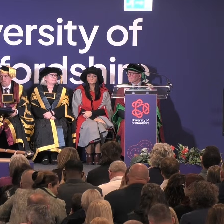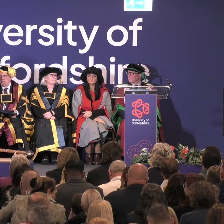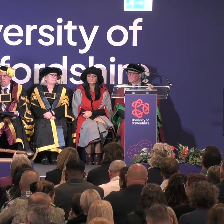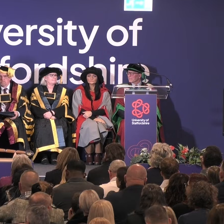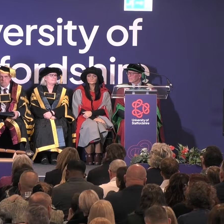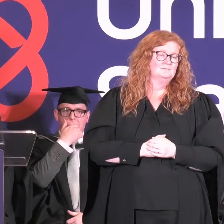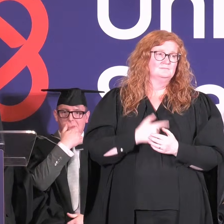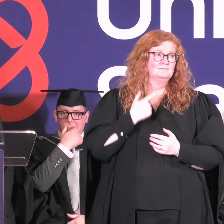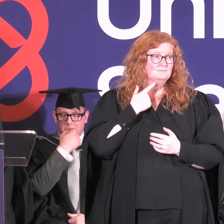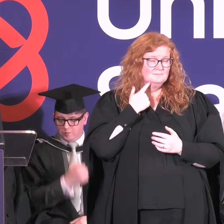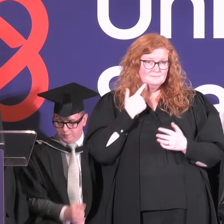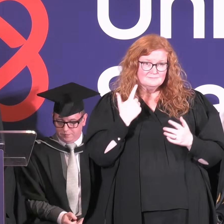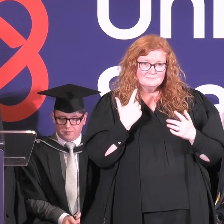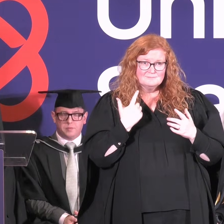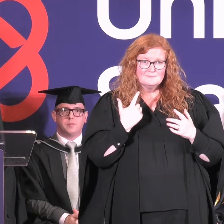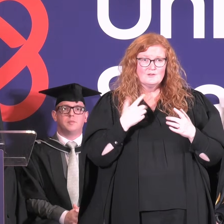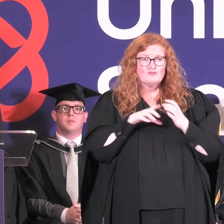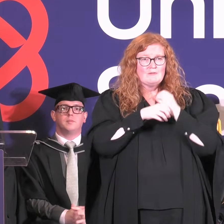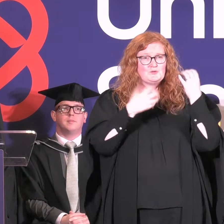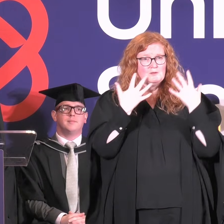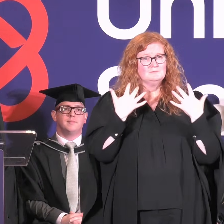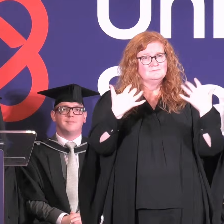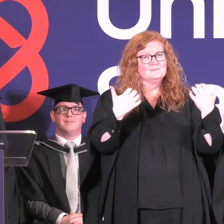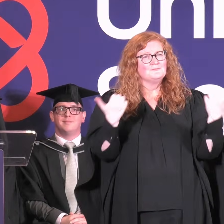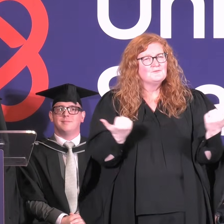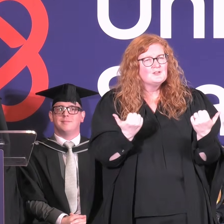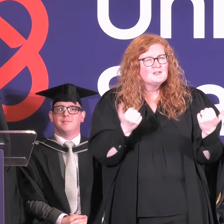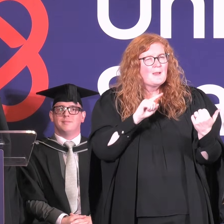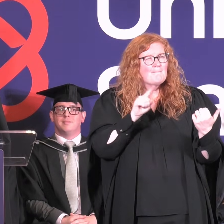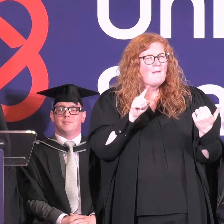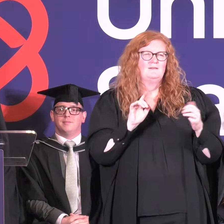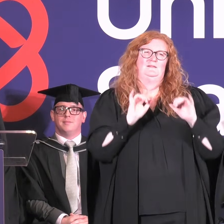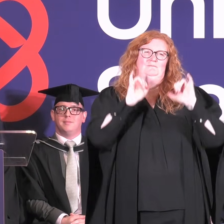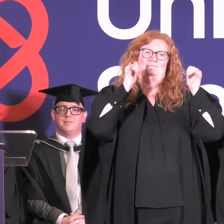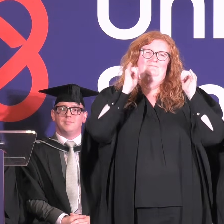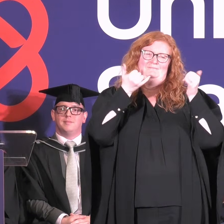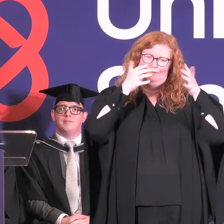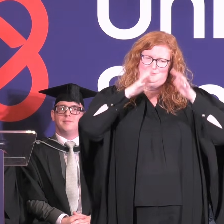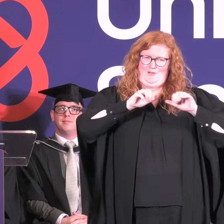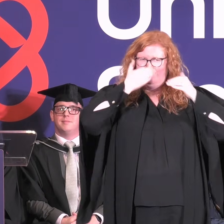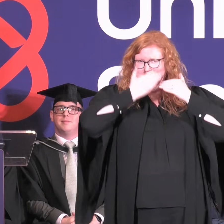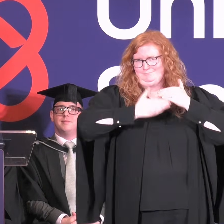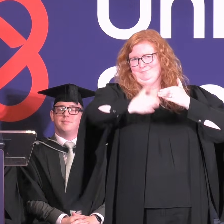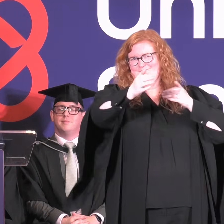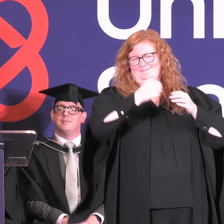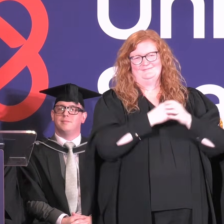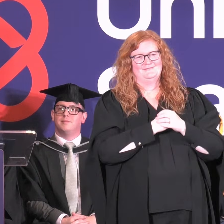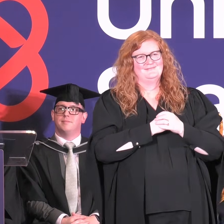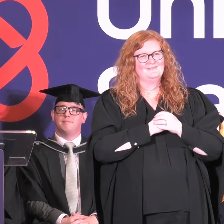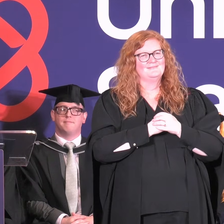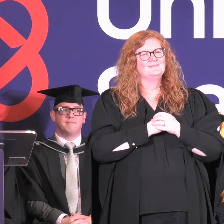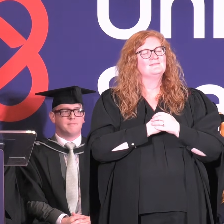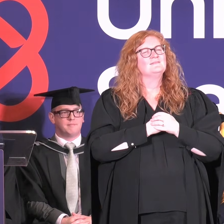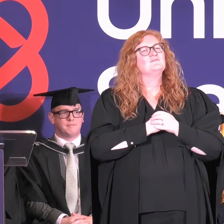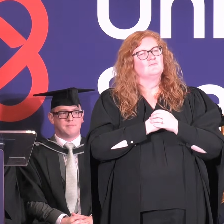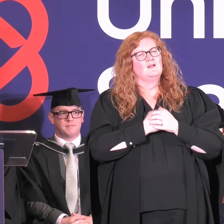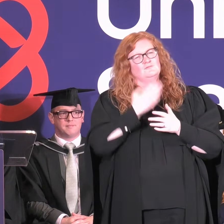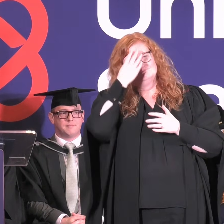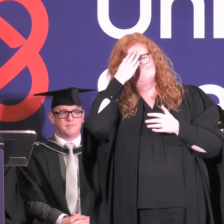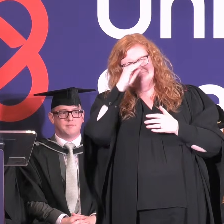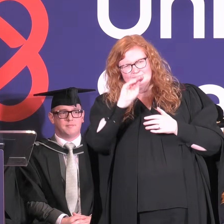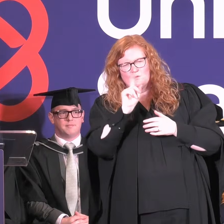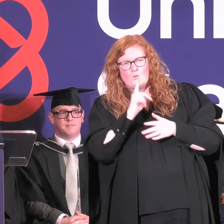That concludes your graduation ceremony, but the party is, of course, just beginning. Let me remind you what is going to